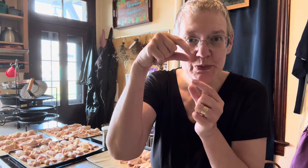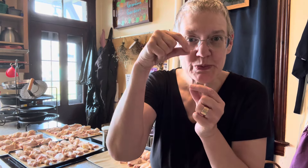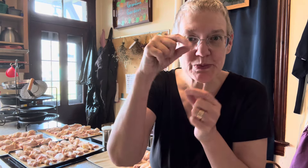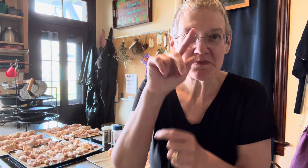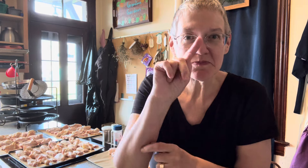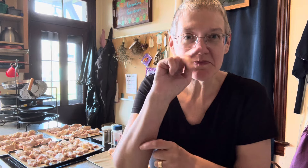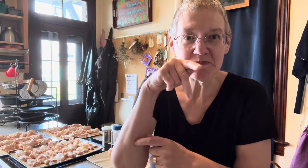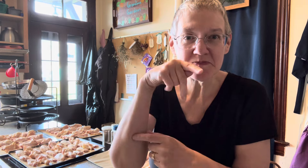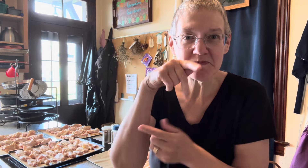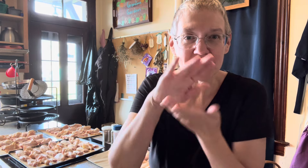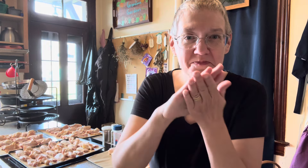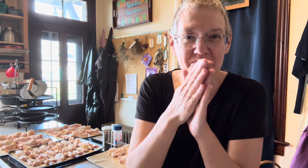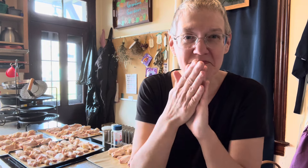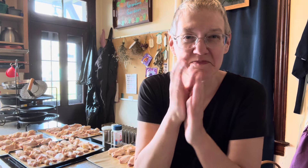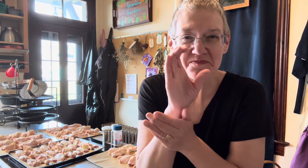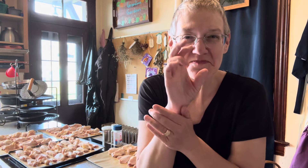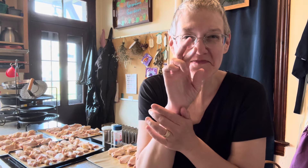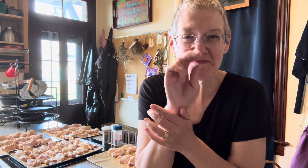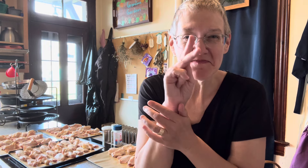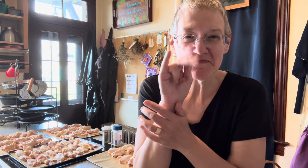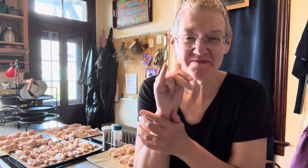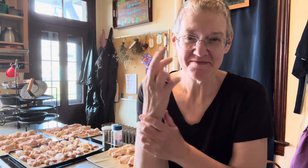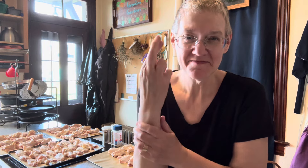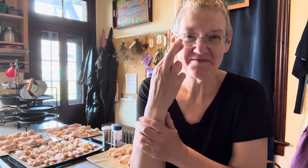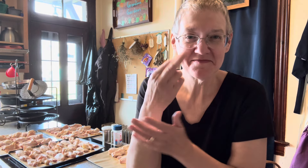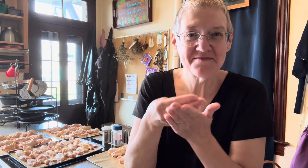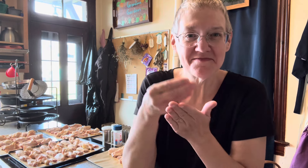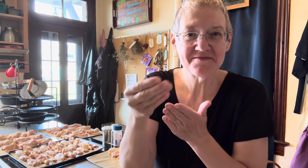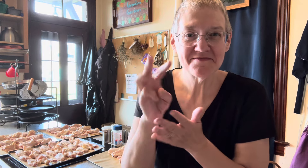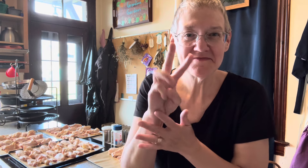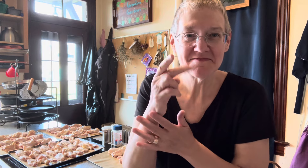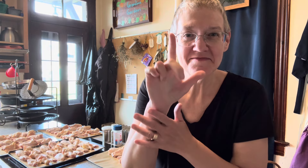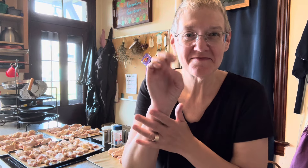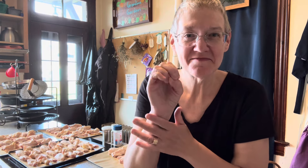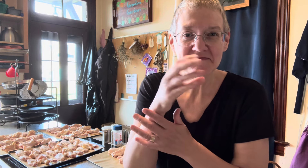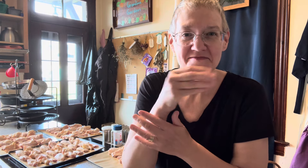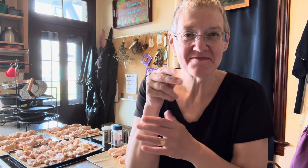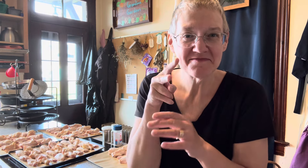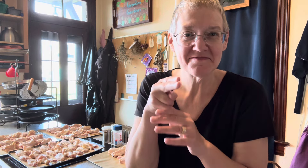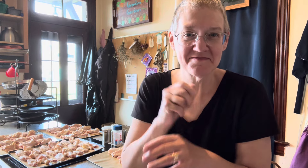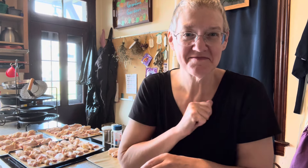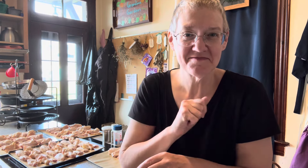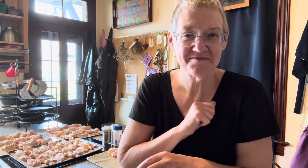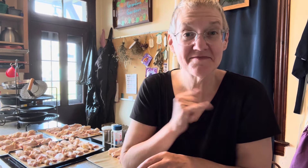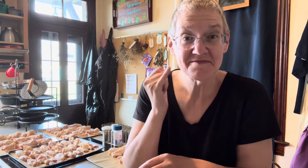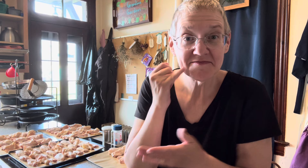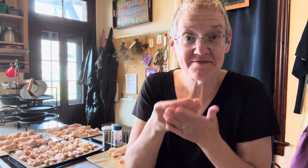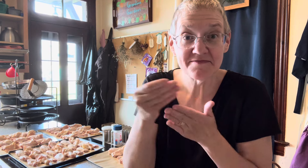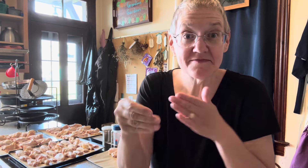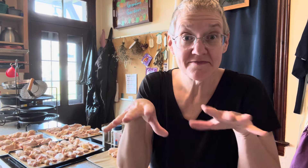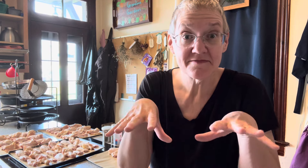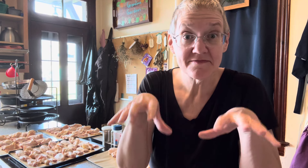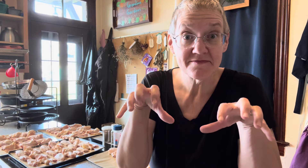little tips. I like them to become nice and crispy. And that's the reason I buy whole wings. If I buy